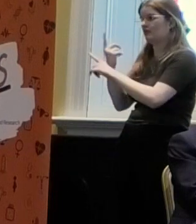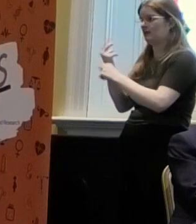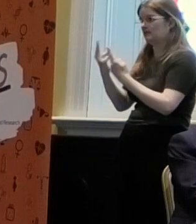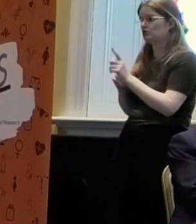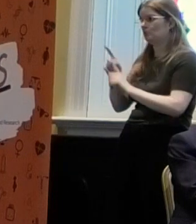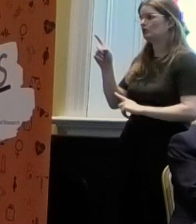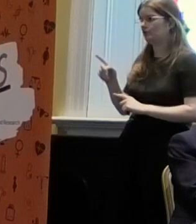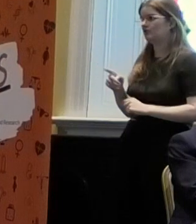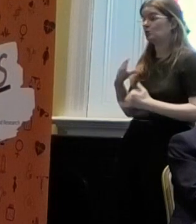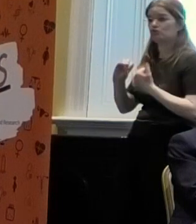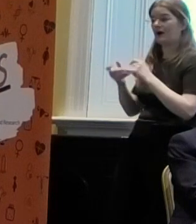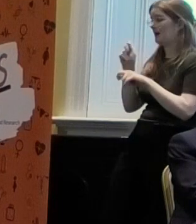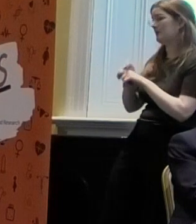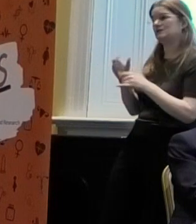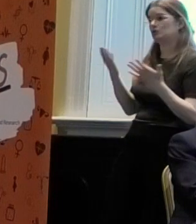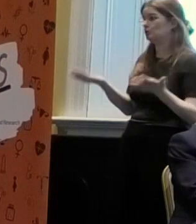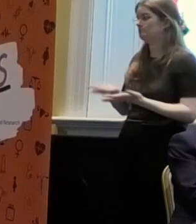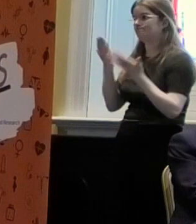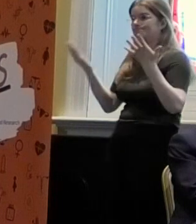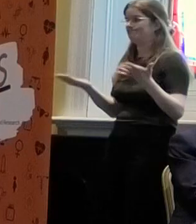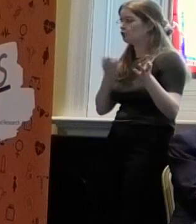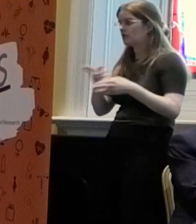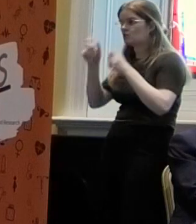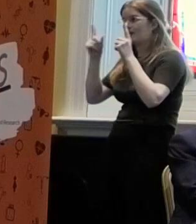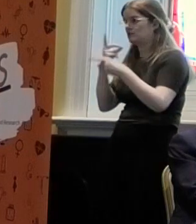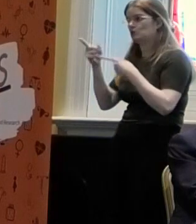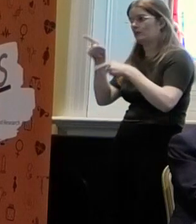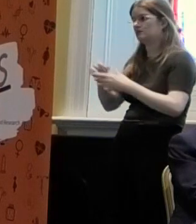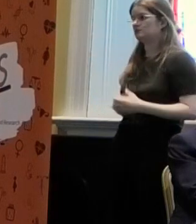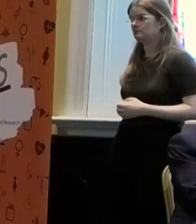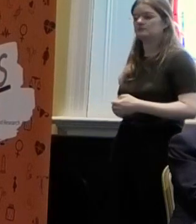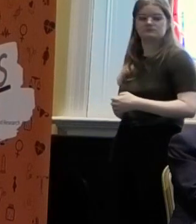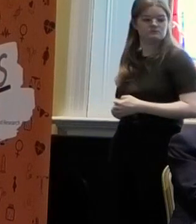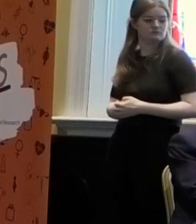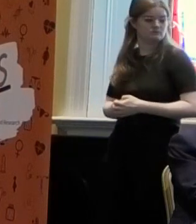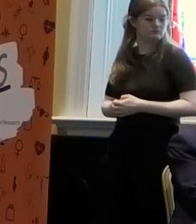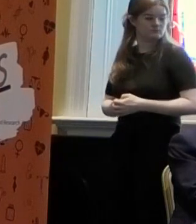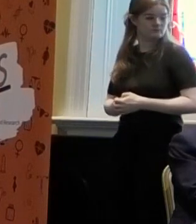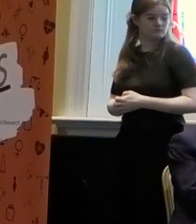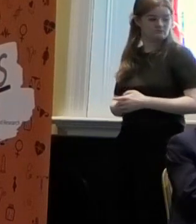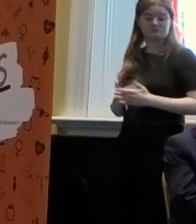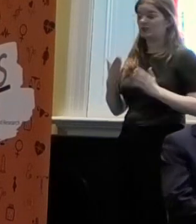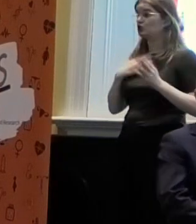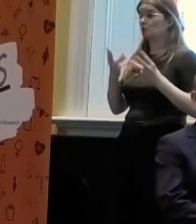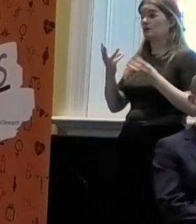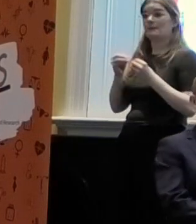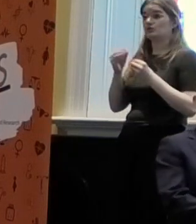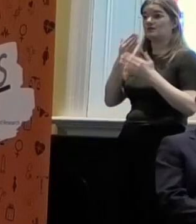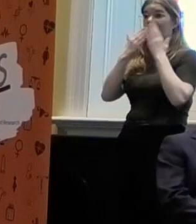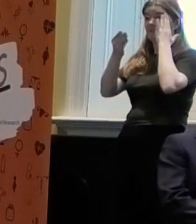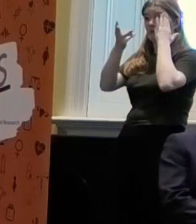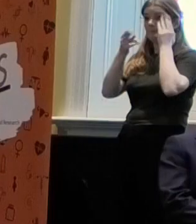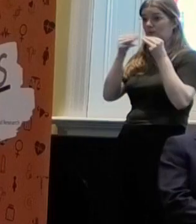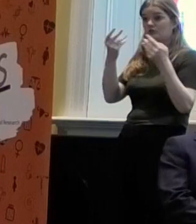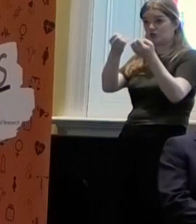improved. And, we're striving all the time to try and do that. Sorry, Jen. Oh yeah, no, just to say that thank you for